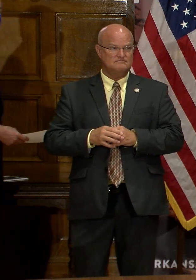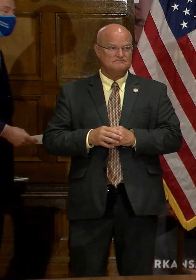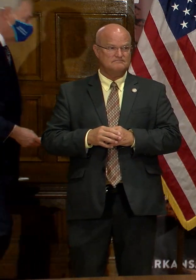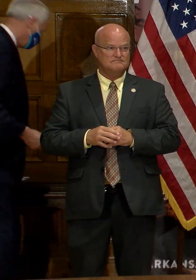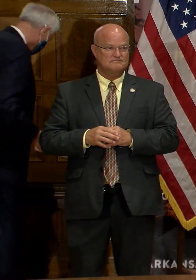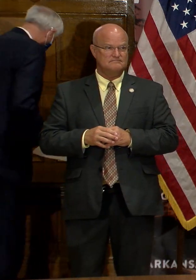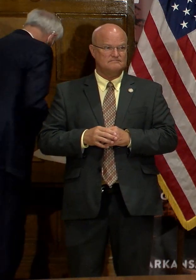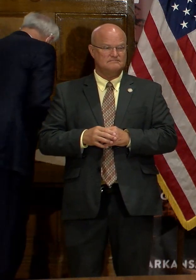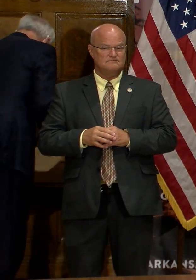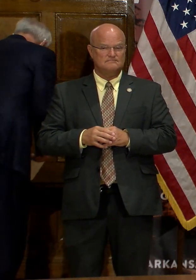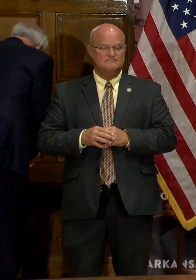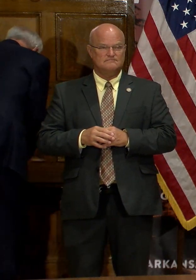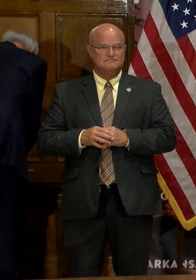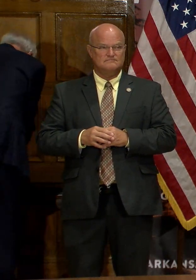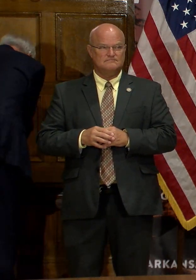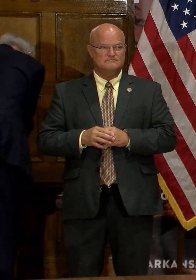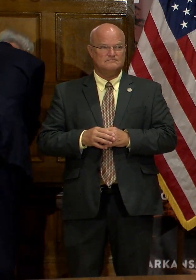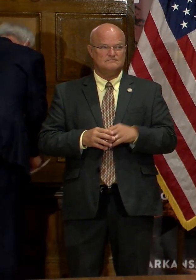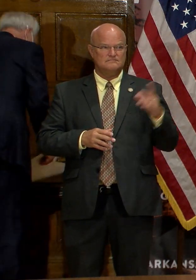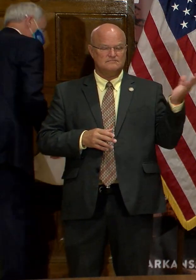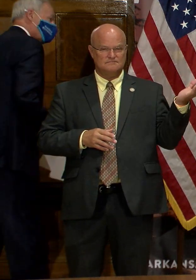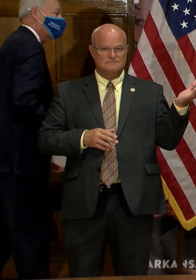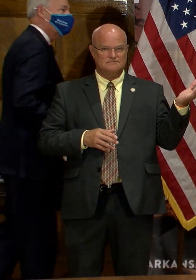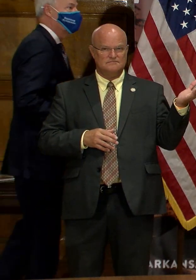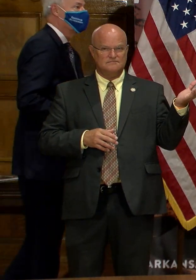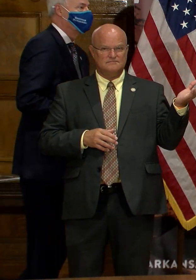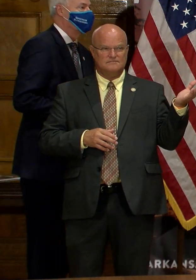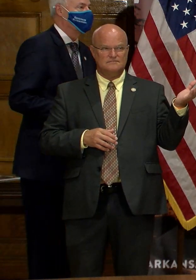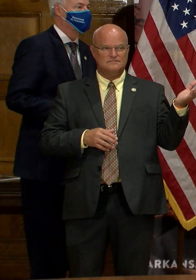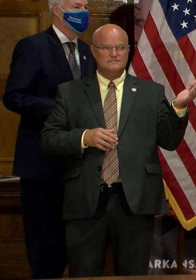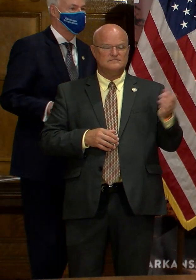I will let. Go ahead, Dr. Dillahey.